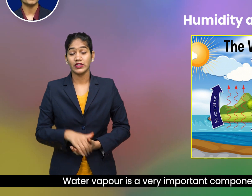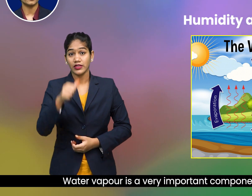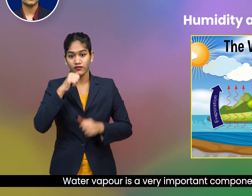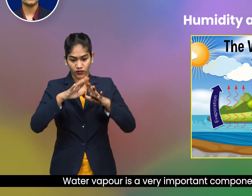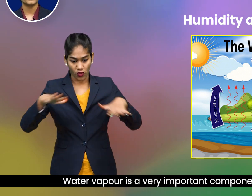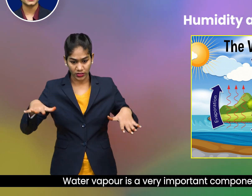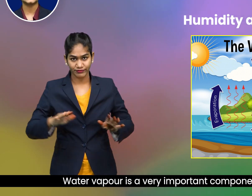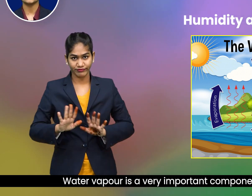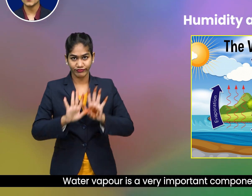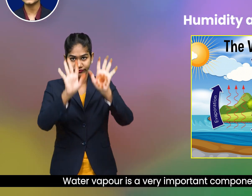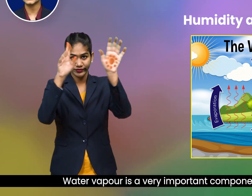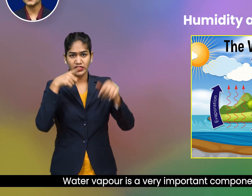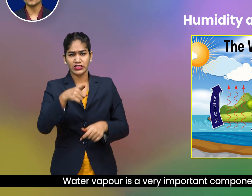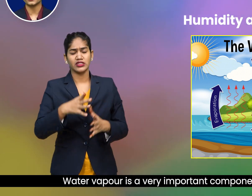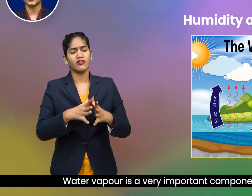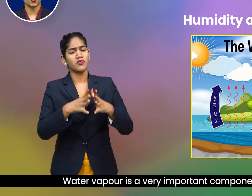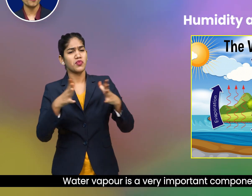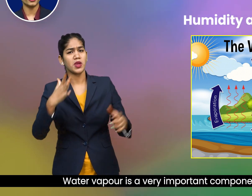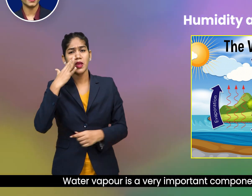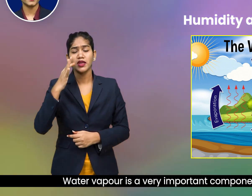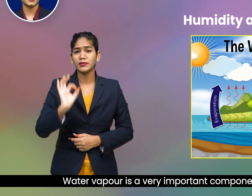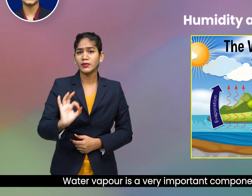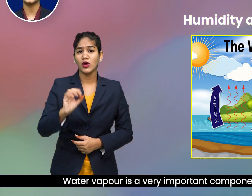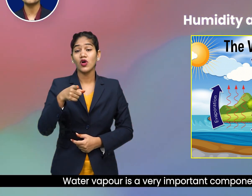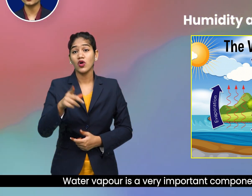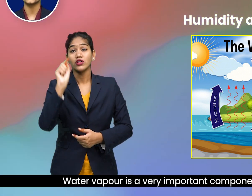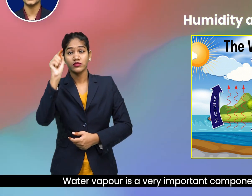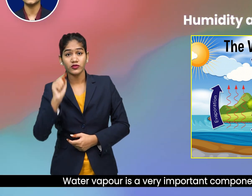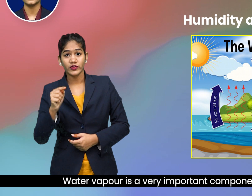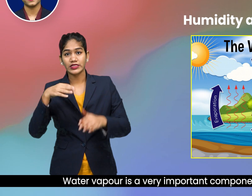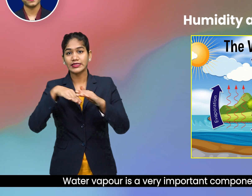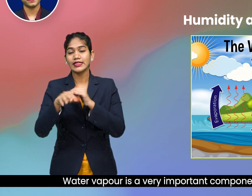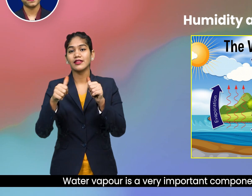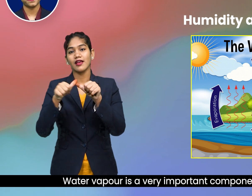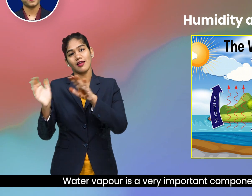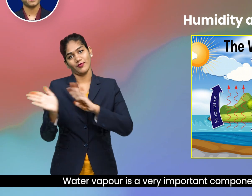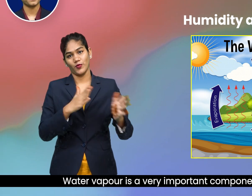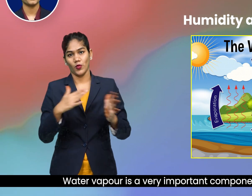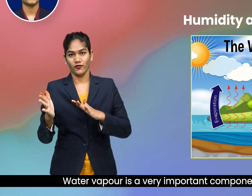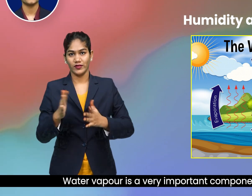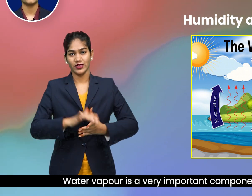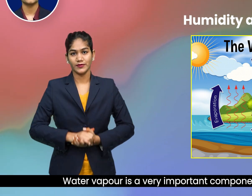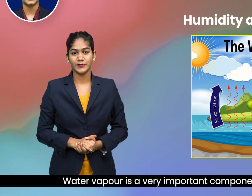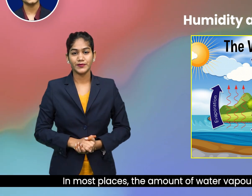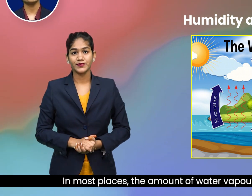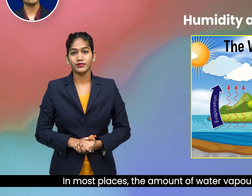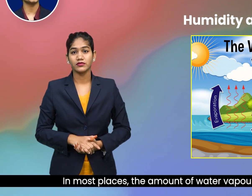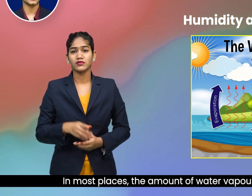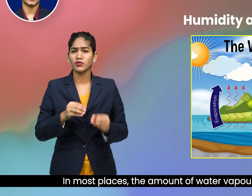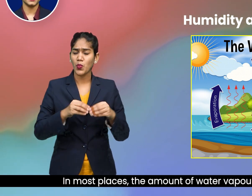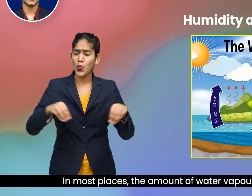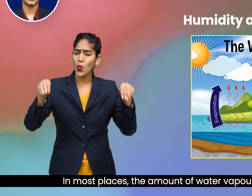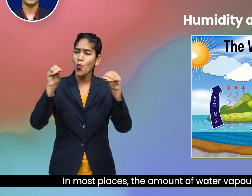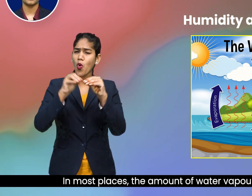Water vapor is a very important component in the atmosphere. In